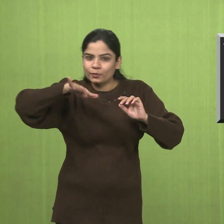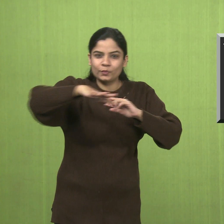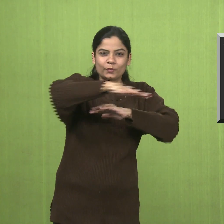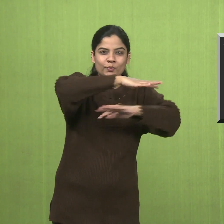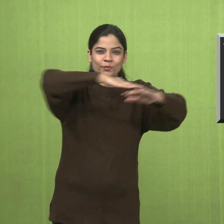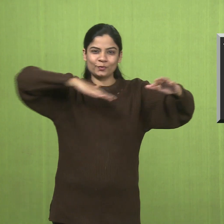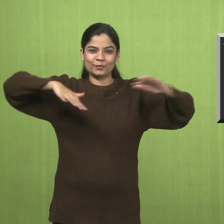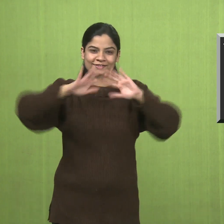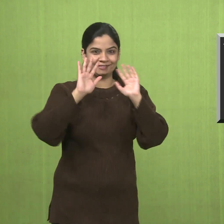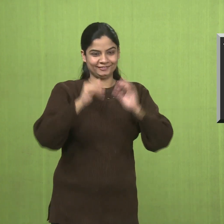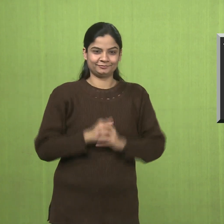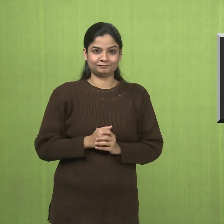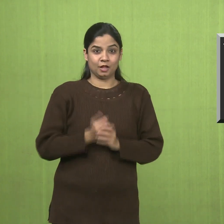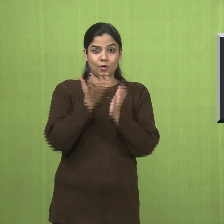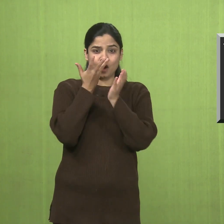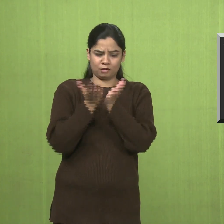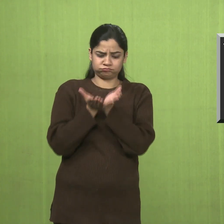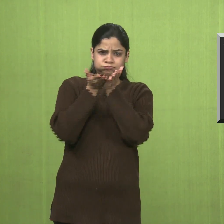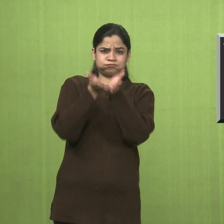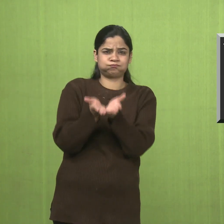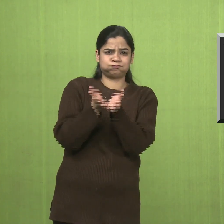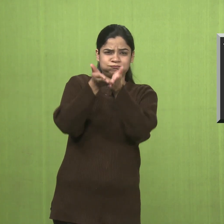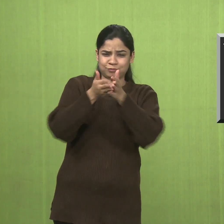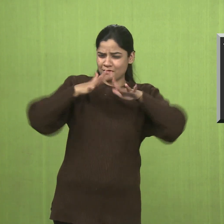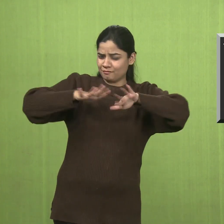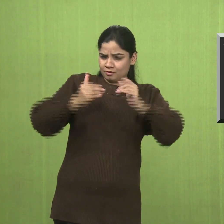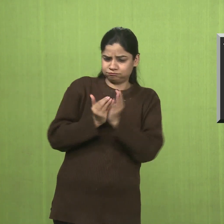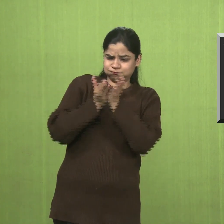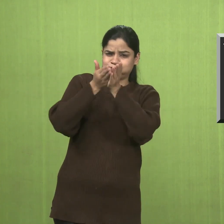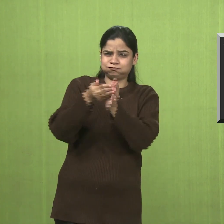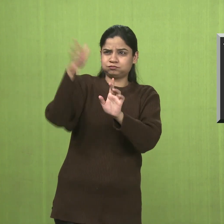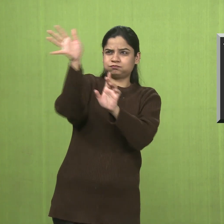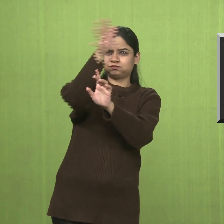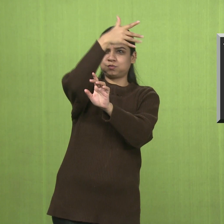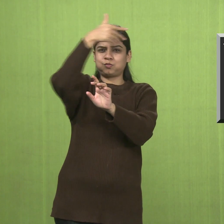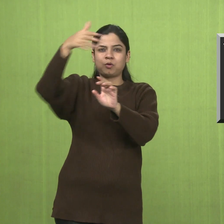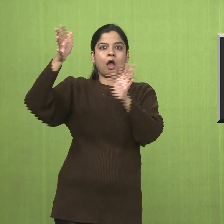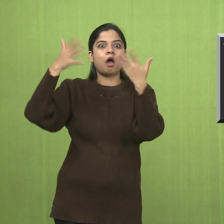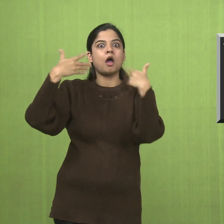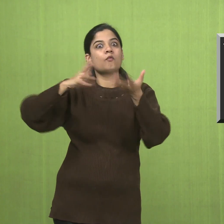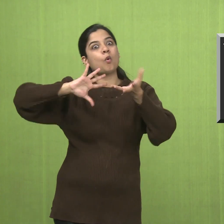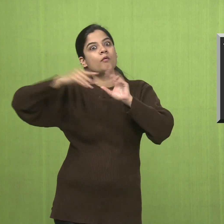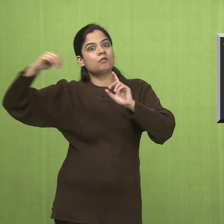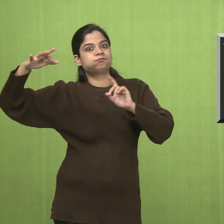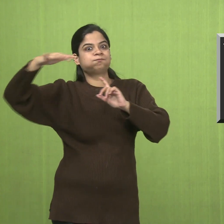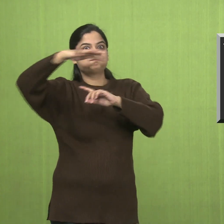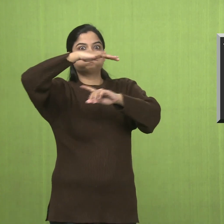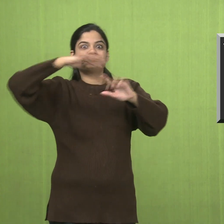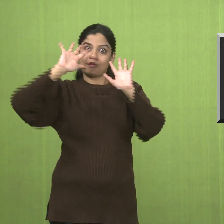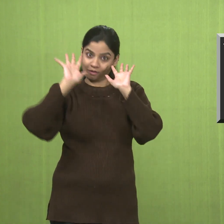Everyone enjoys the wind, the air that is naturally available. We have been using wind energy to sail boats